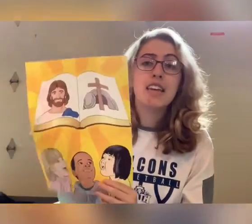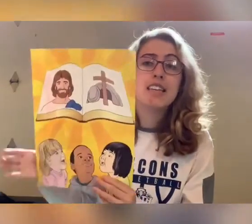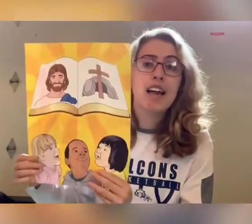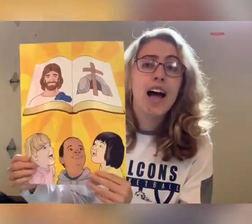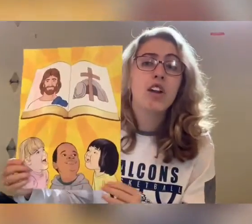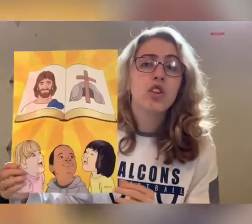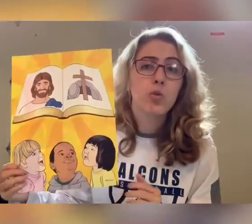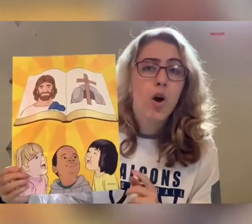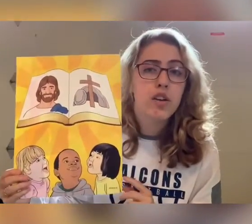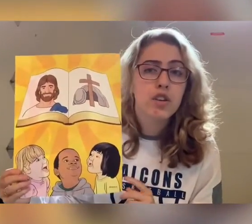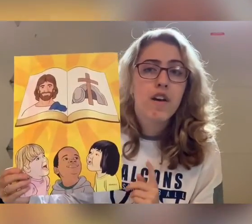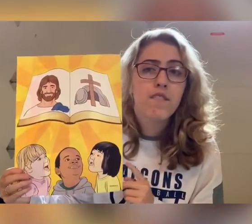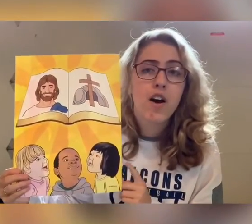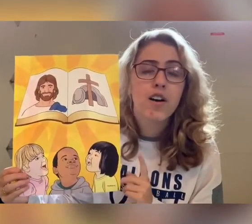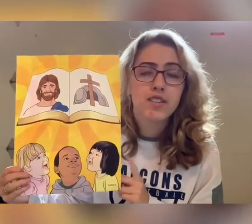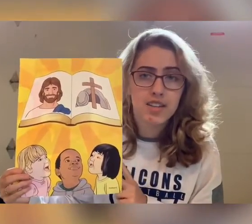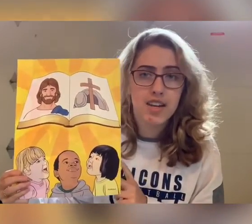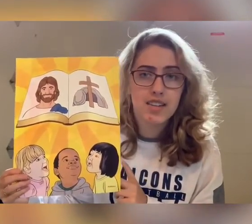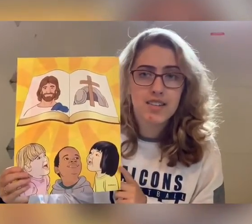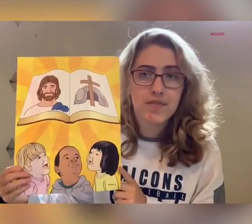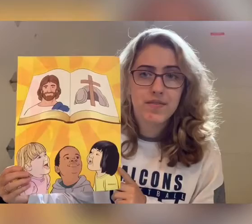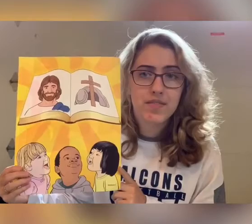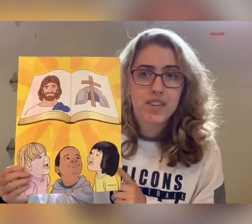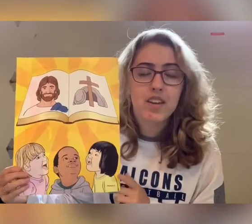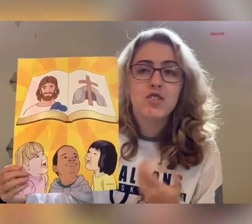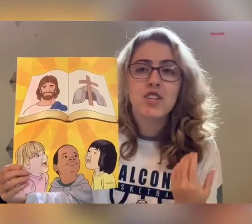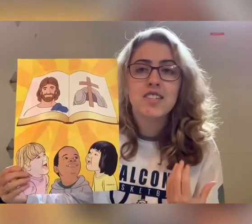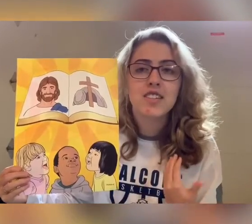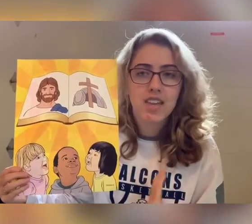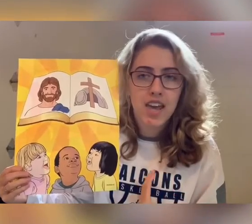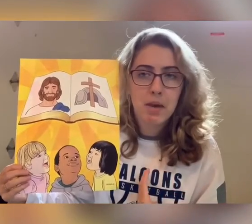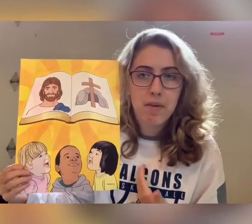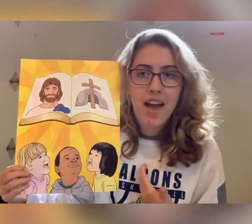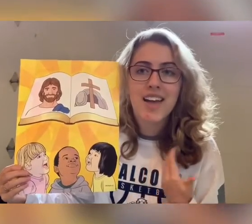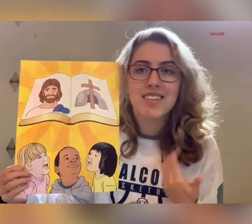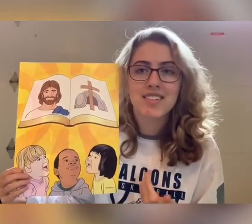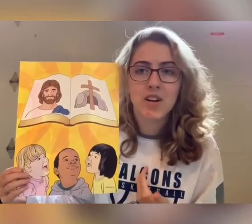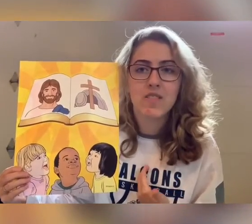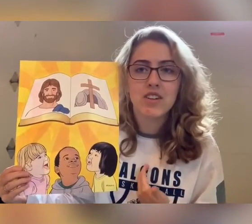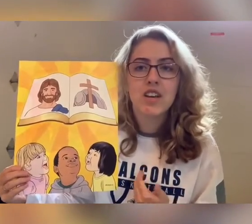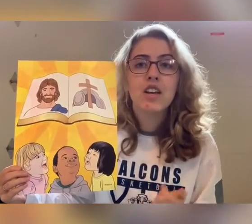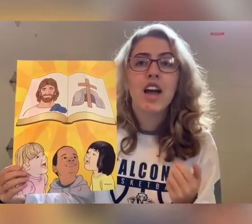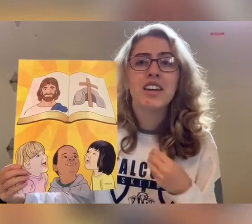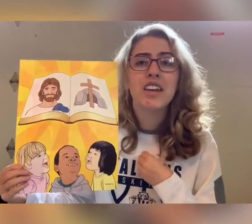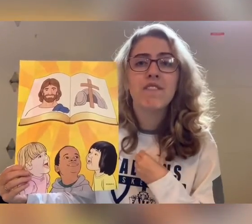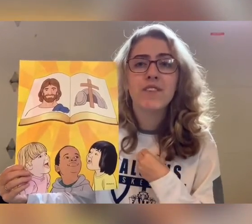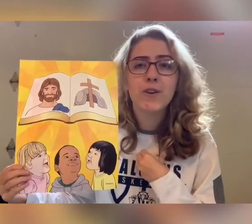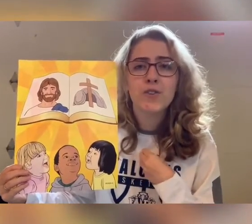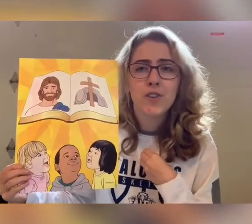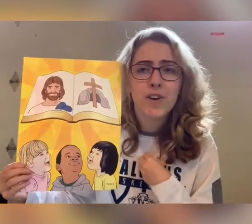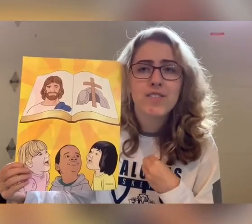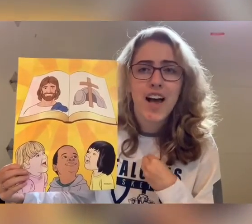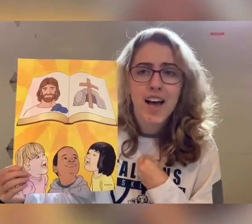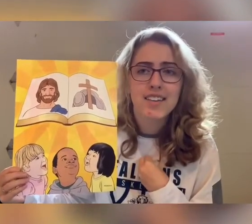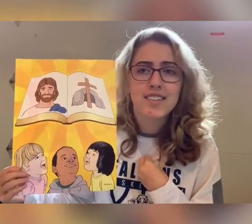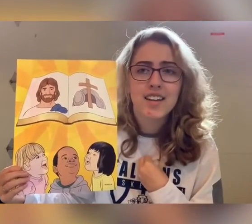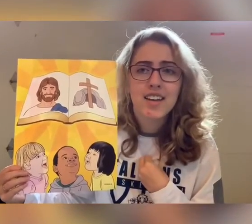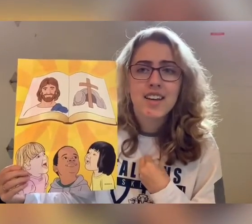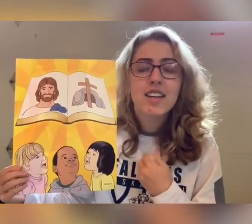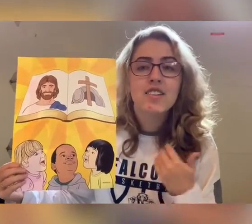died on the cross for our sins. Jesus came as a servant and he first served us. He